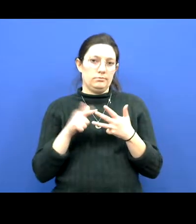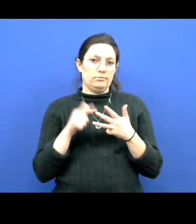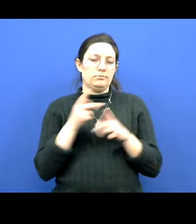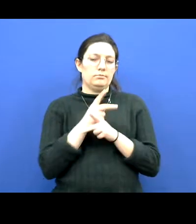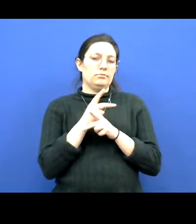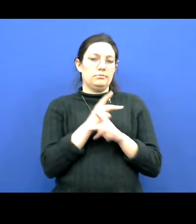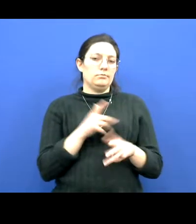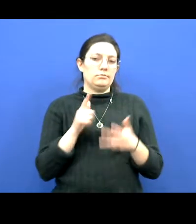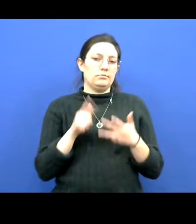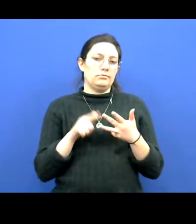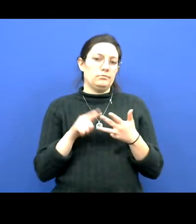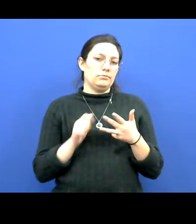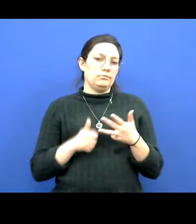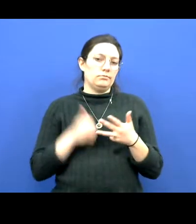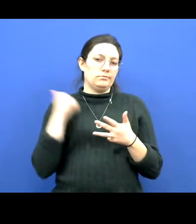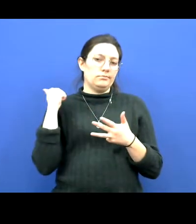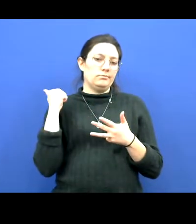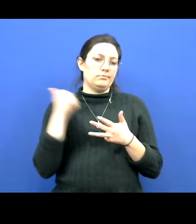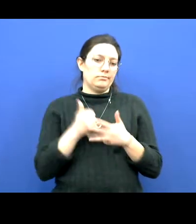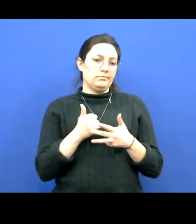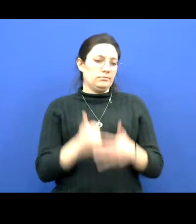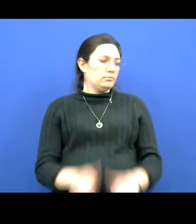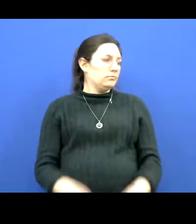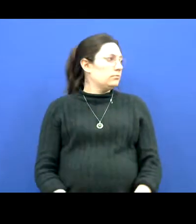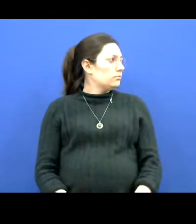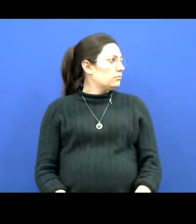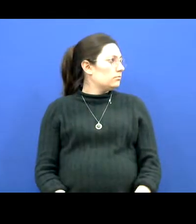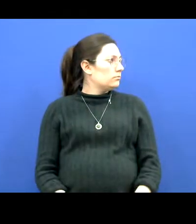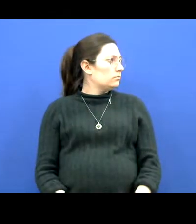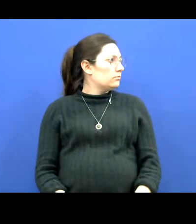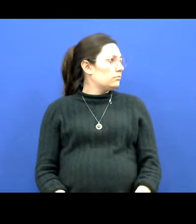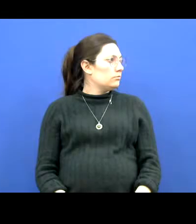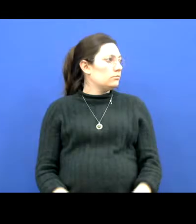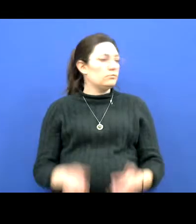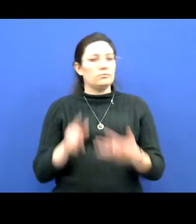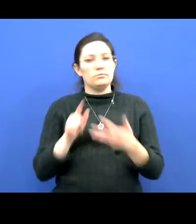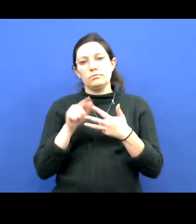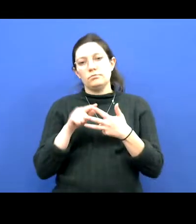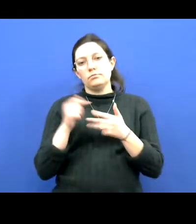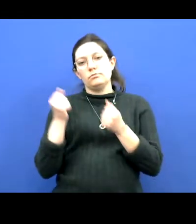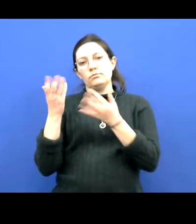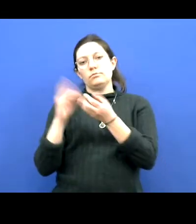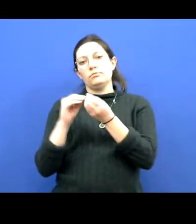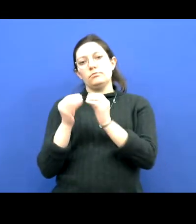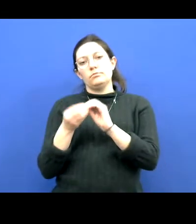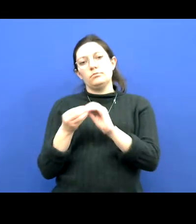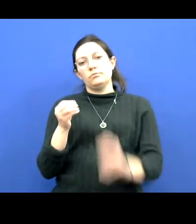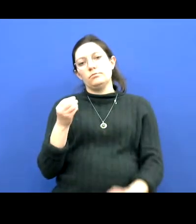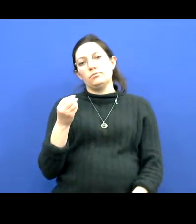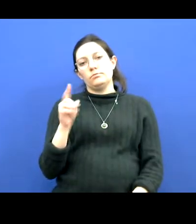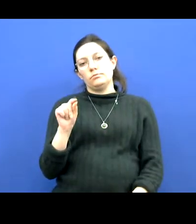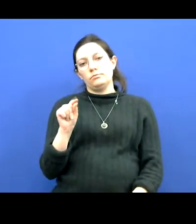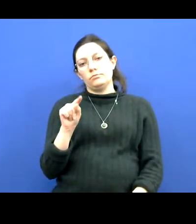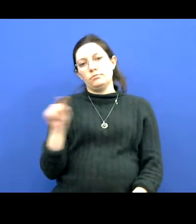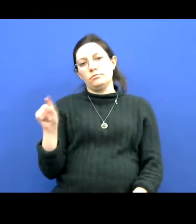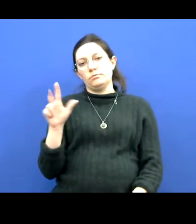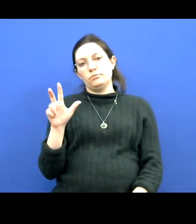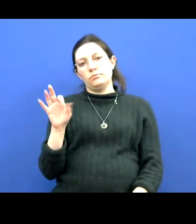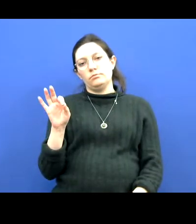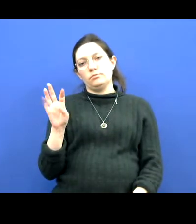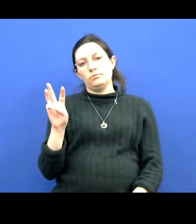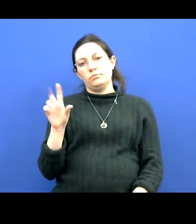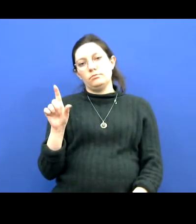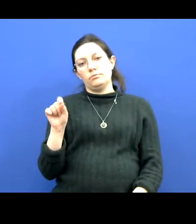Aye. Supervisor Schultz. Aye. Mr. Supervisor and fellow board members, I have resolution number